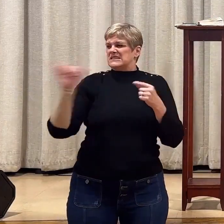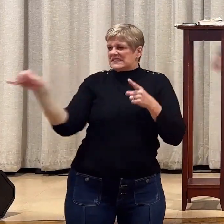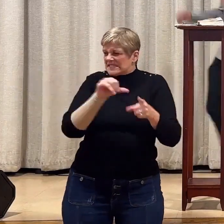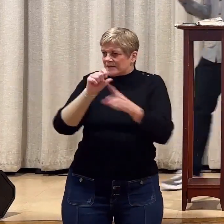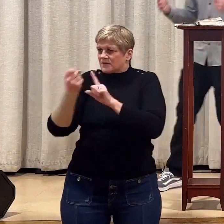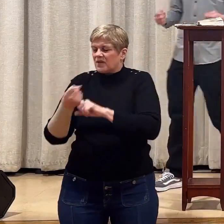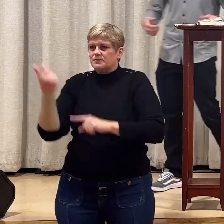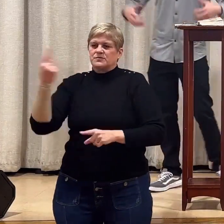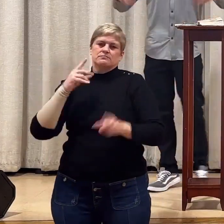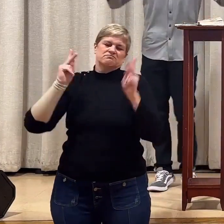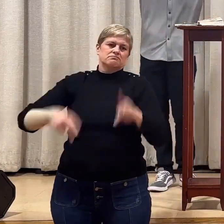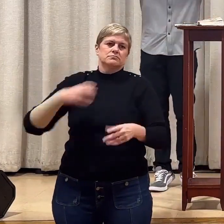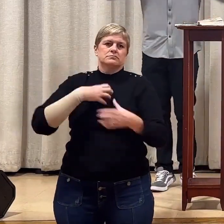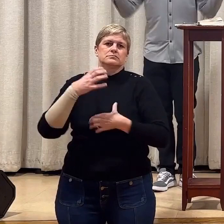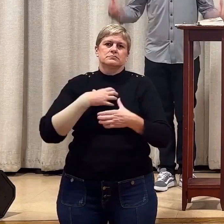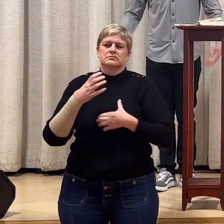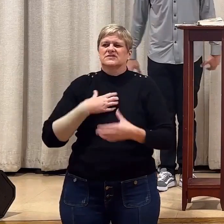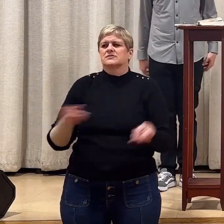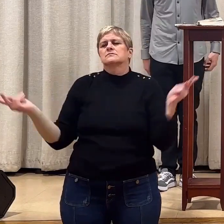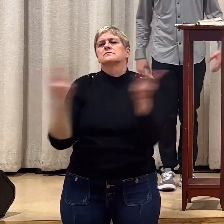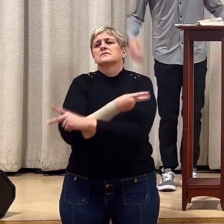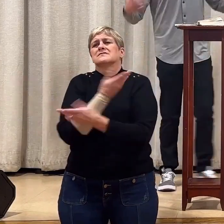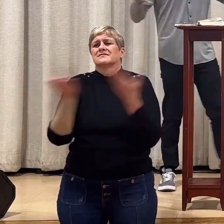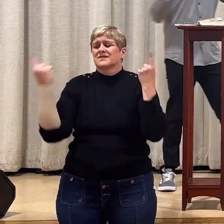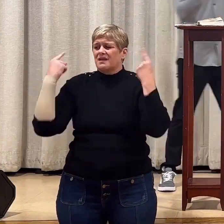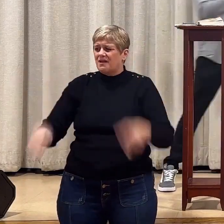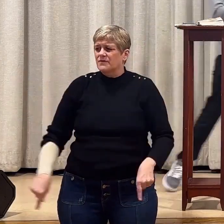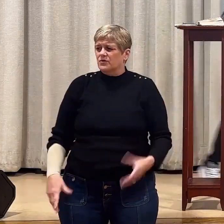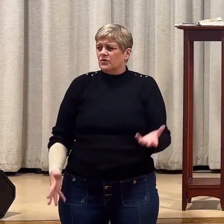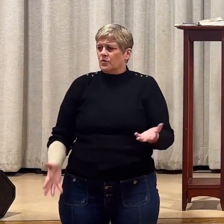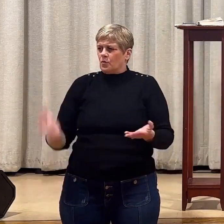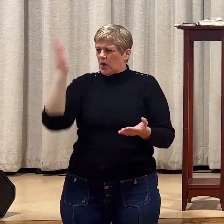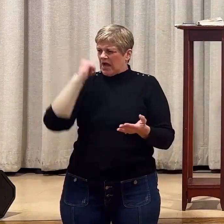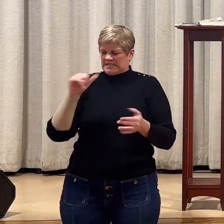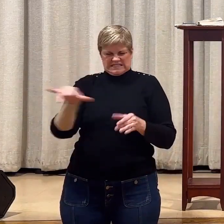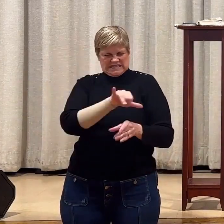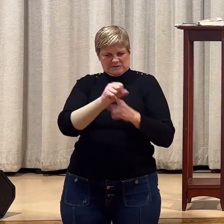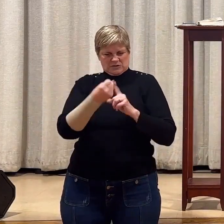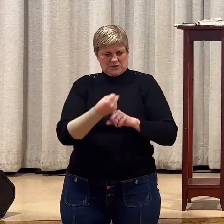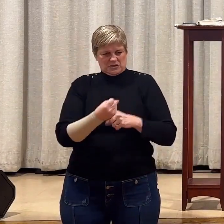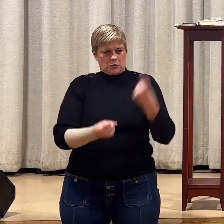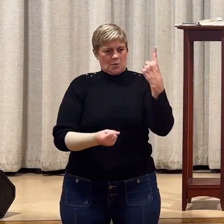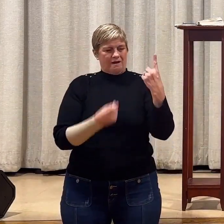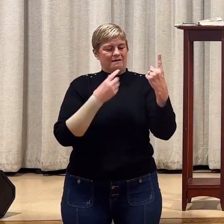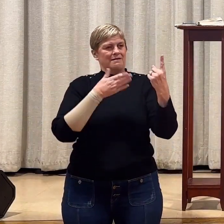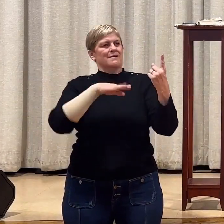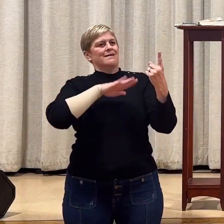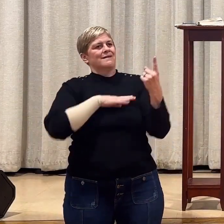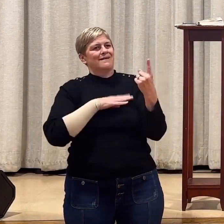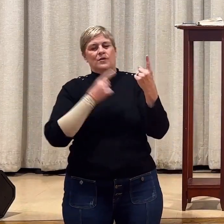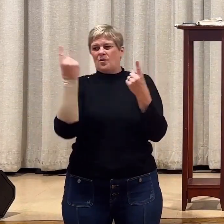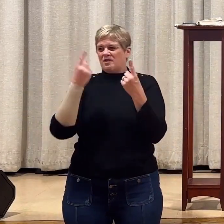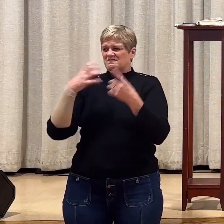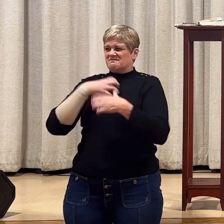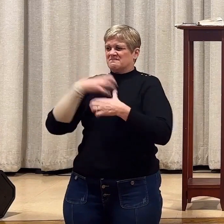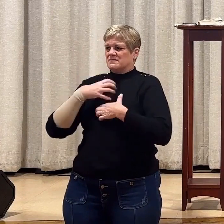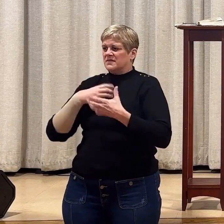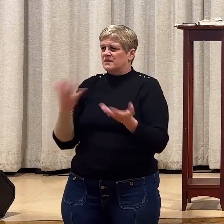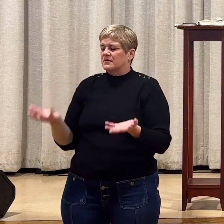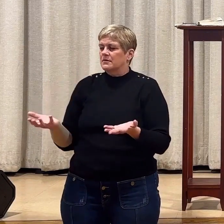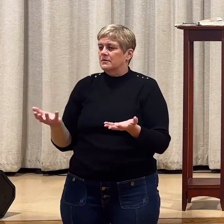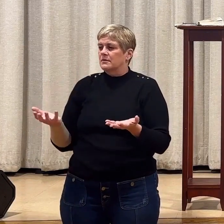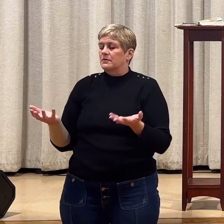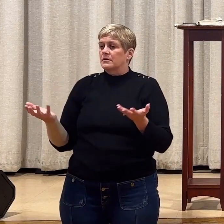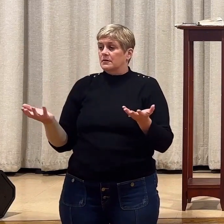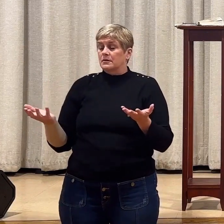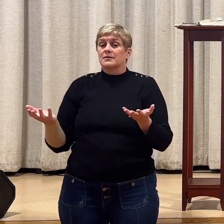can come out complaining and feeling like this is the worst thing ever. Why is that? It's all about your perspective. And God